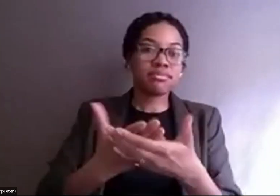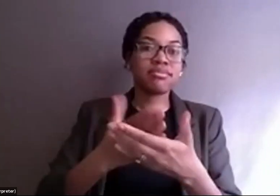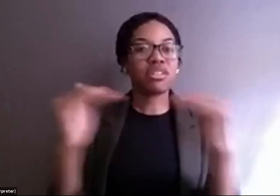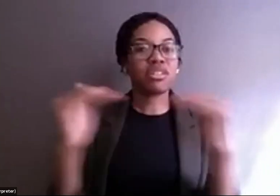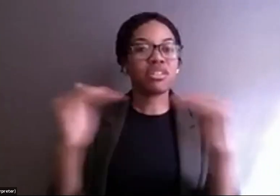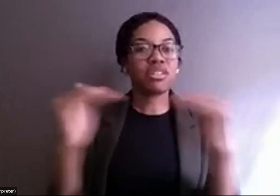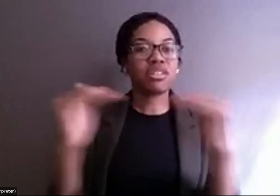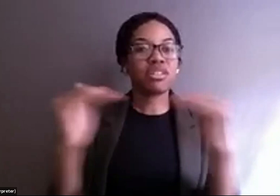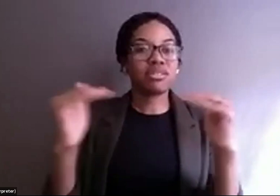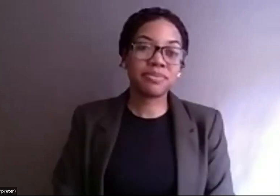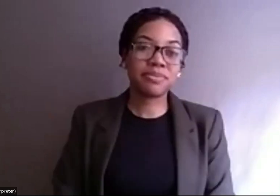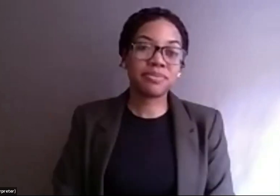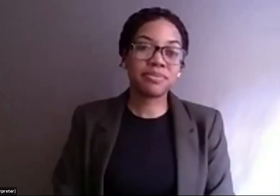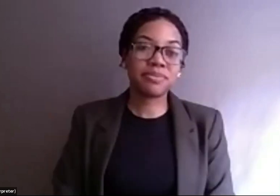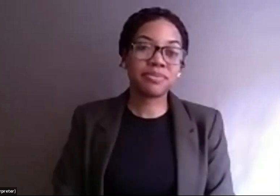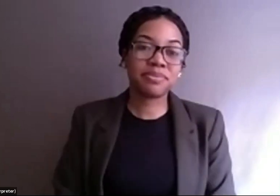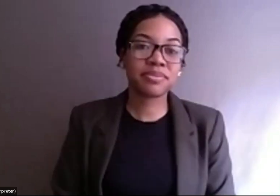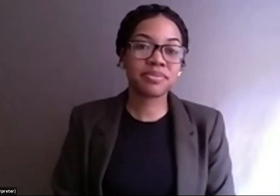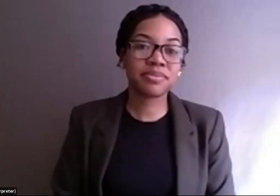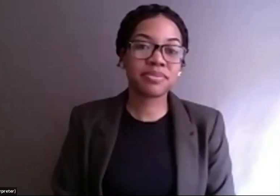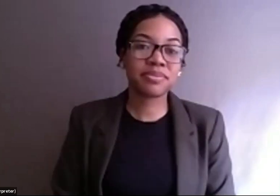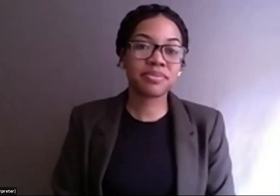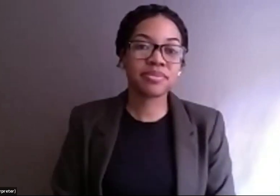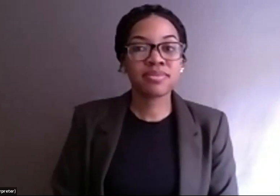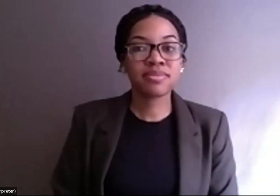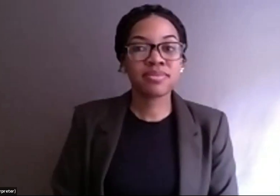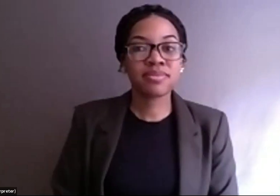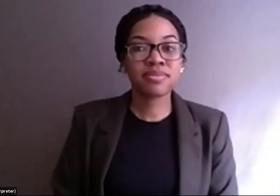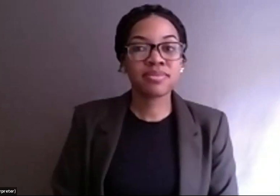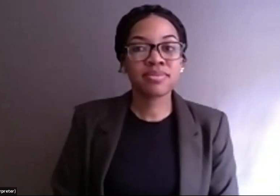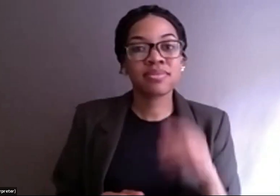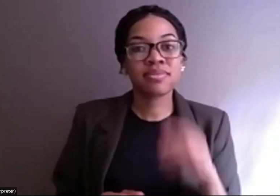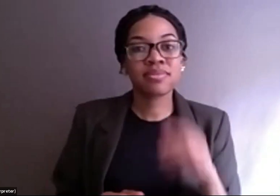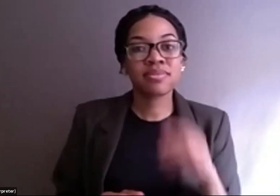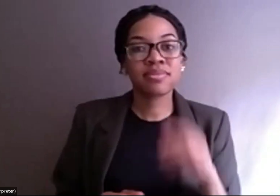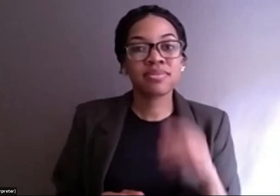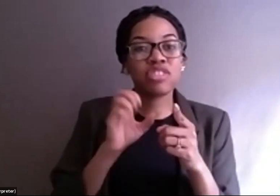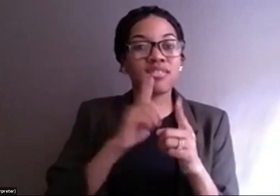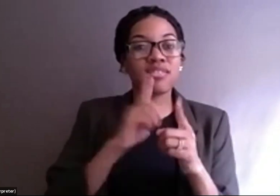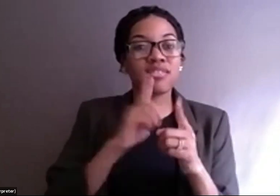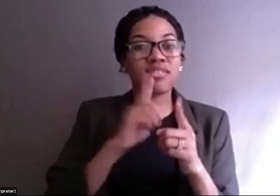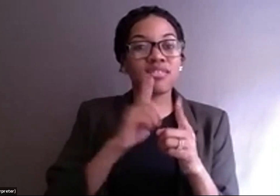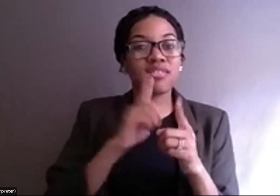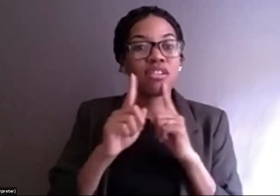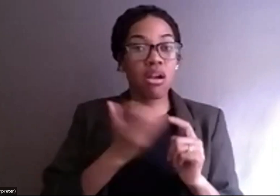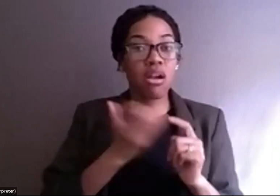Thank you. Thank you. Our session today goes until 3:15, but if you have to sign off